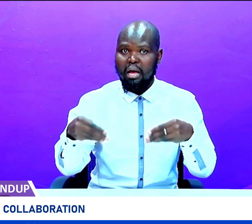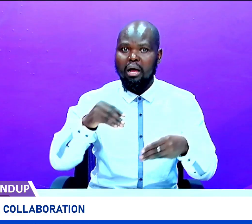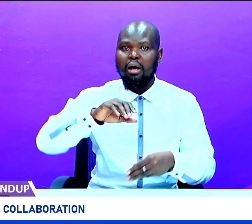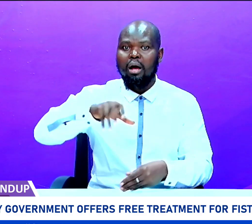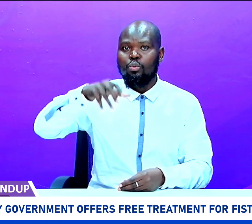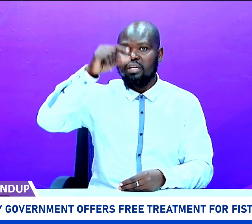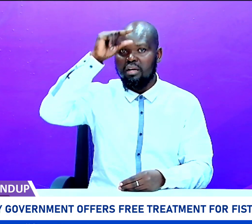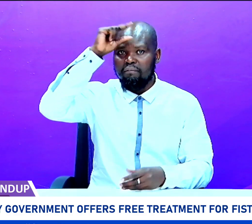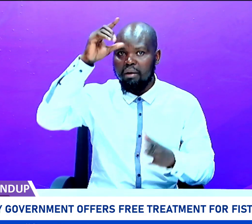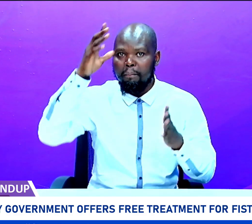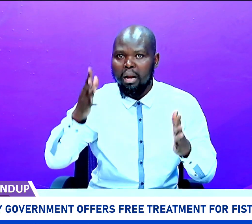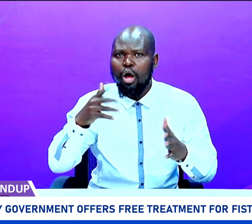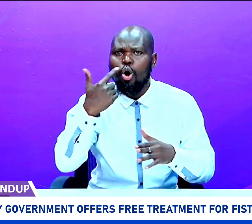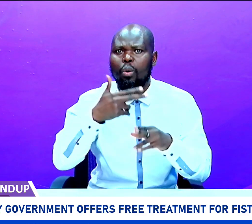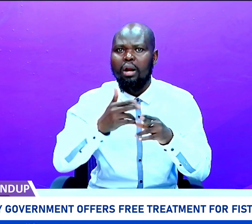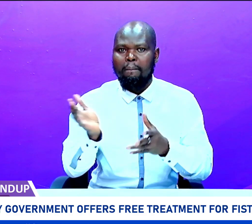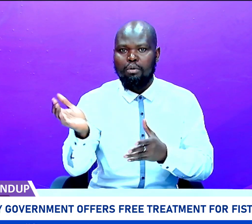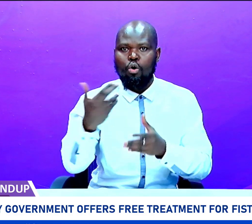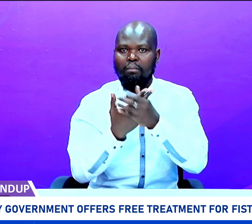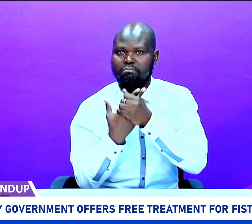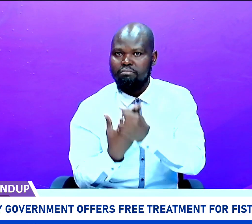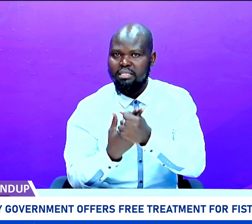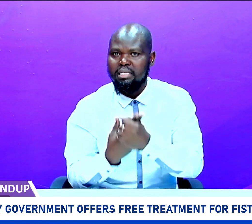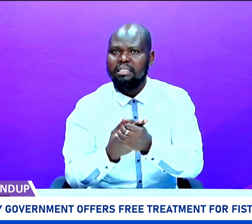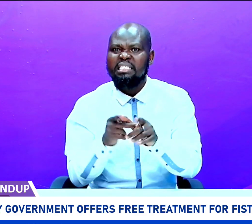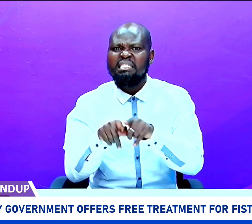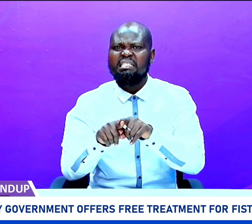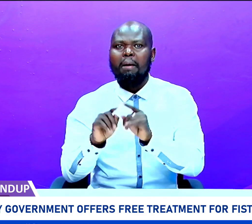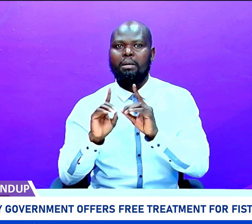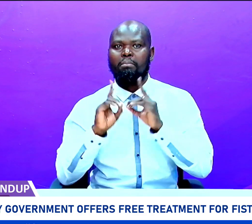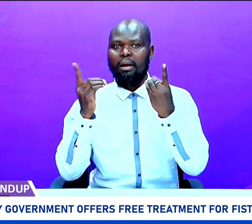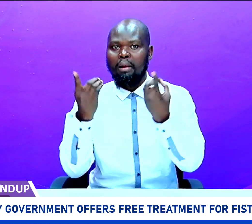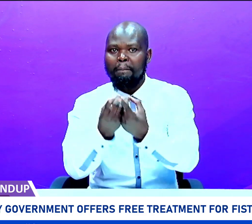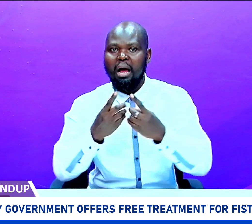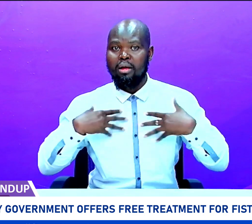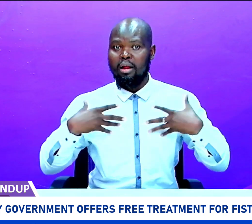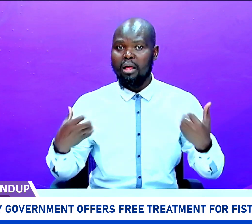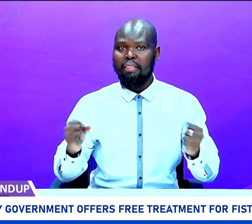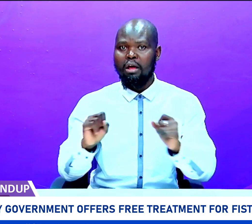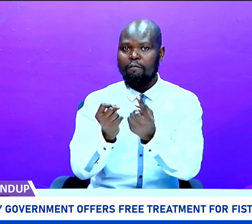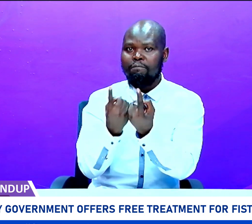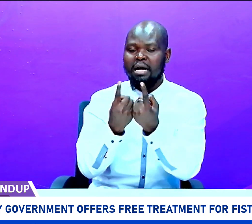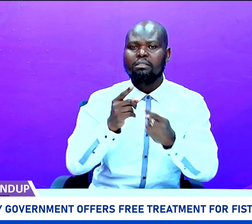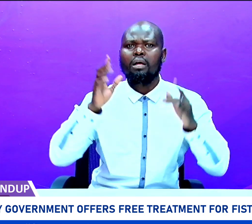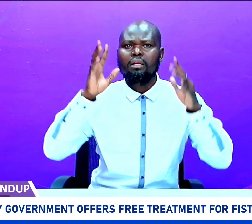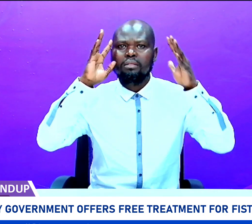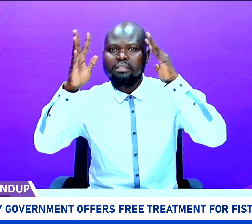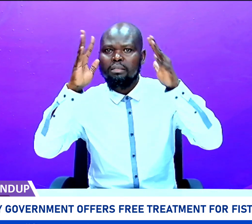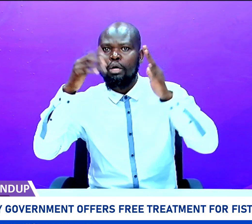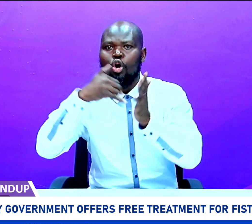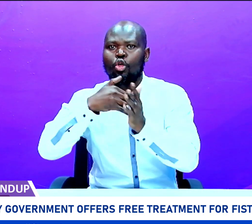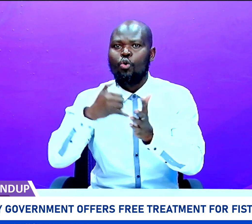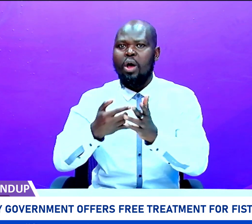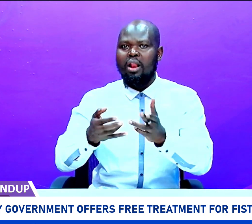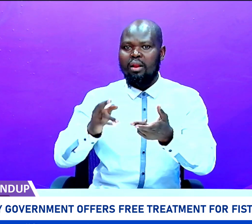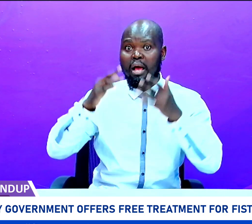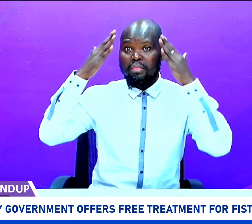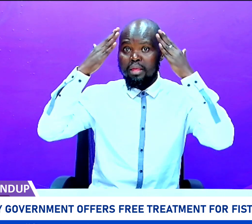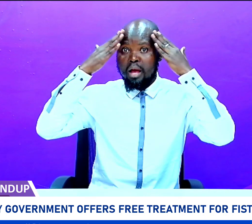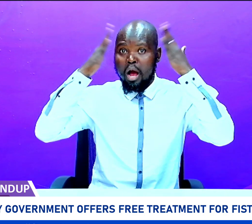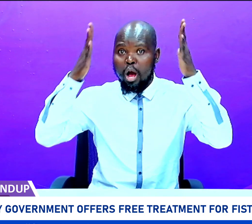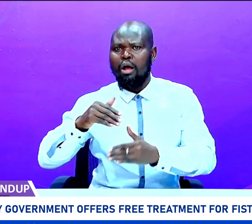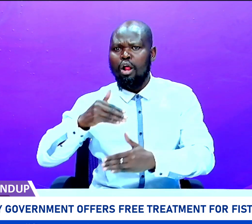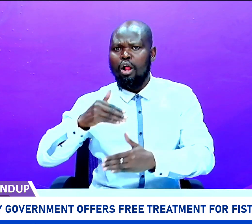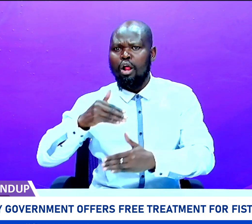Moving on, the Busia County Government, in collaboration with its Department of Health, has launched